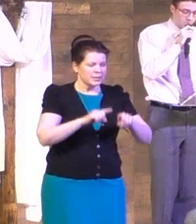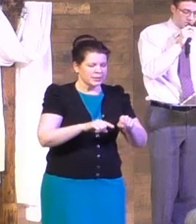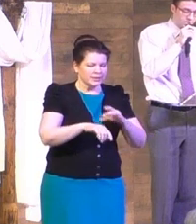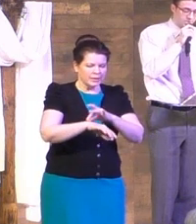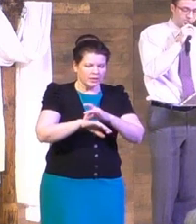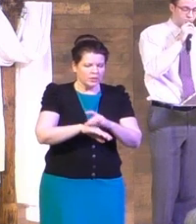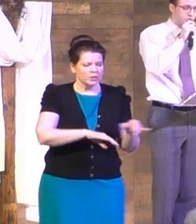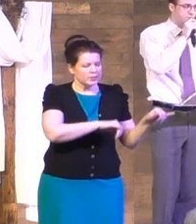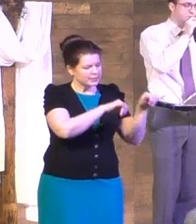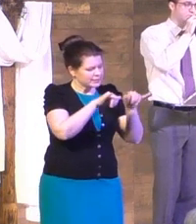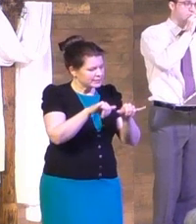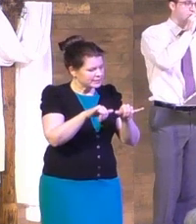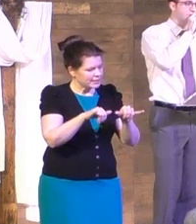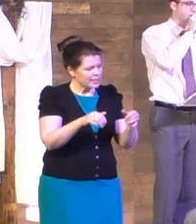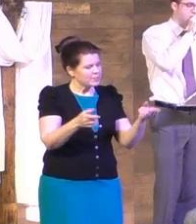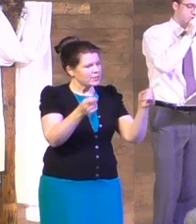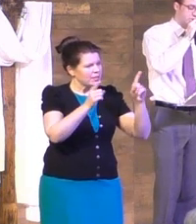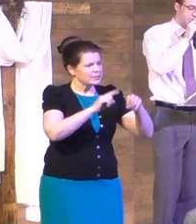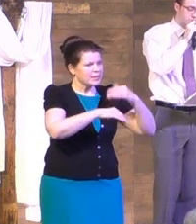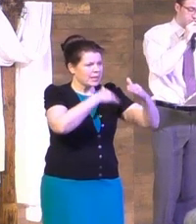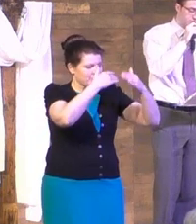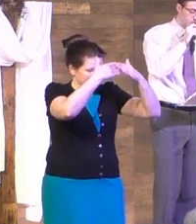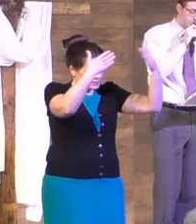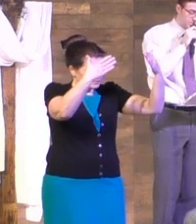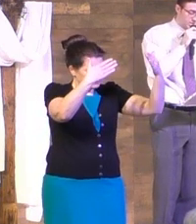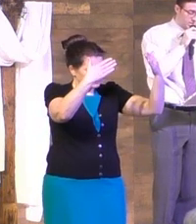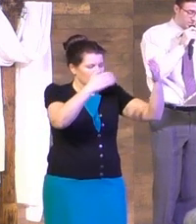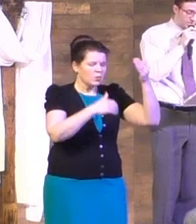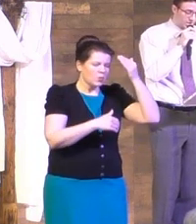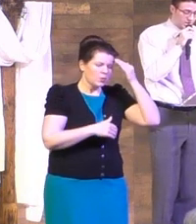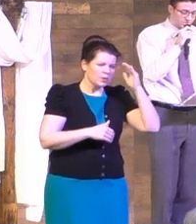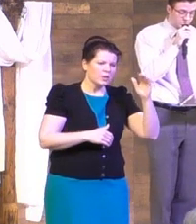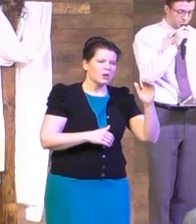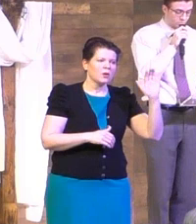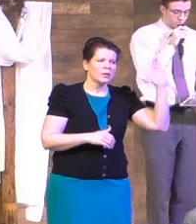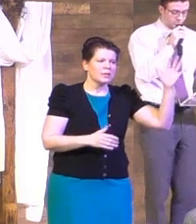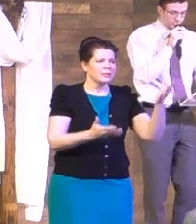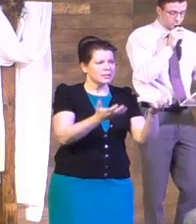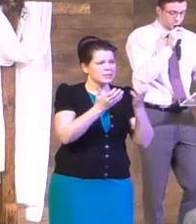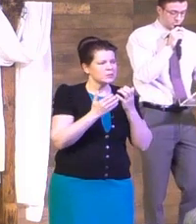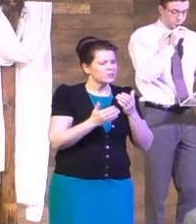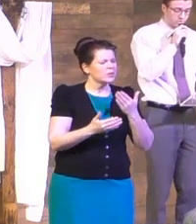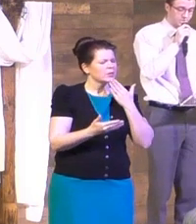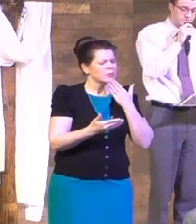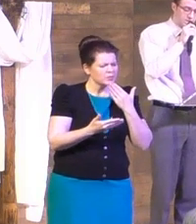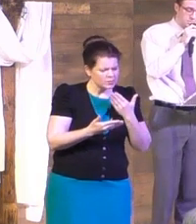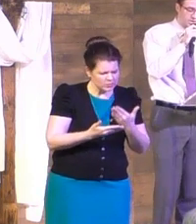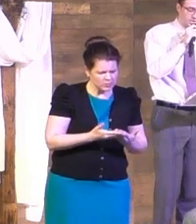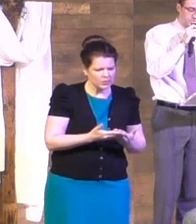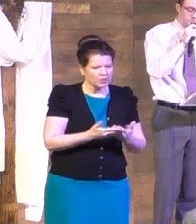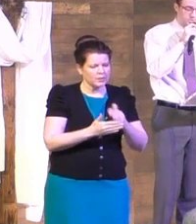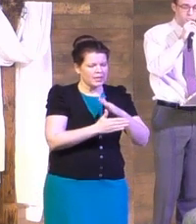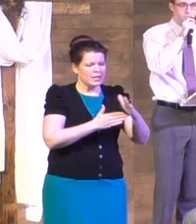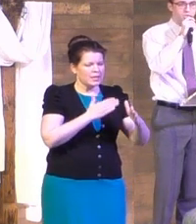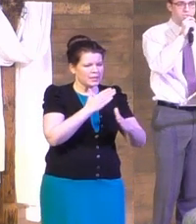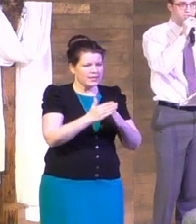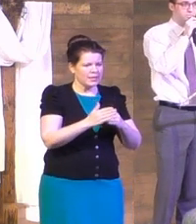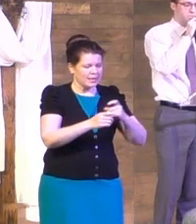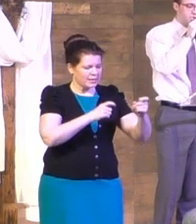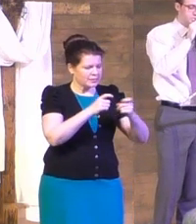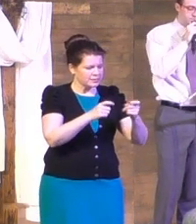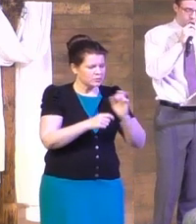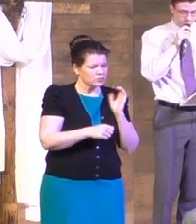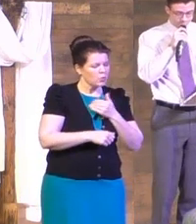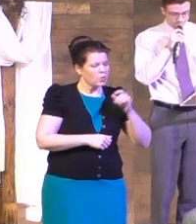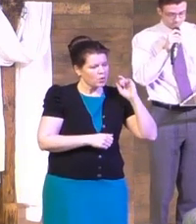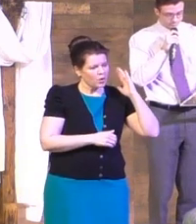know that his will is very, very good. The hands that hold our future are the same hands that were pierced for